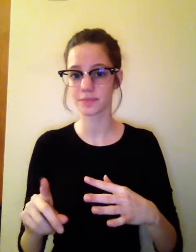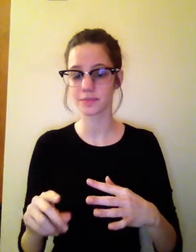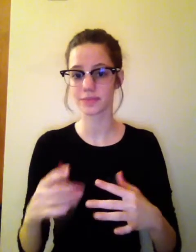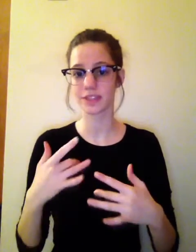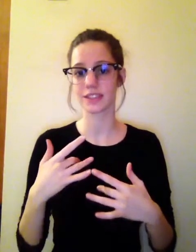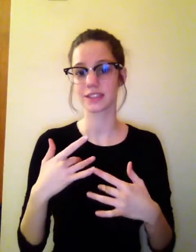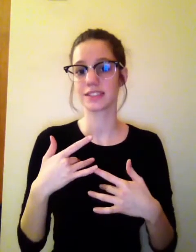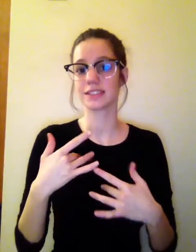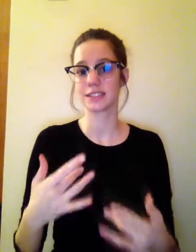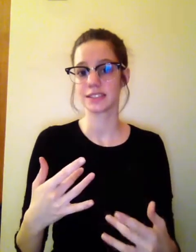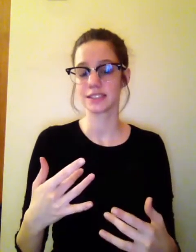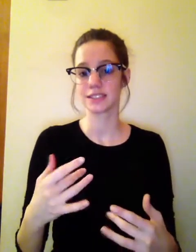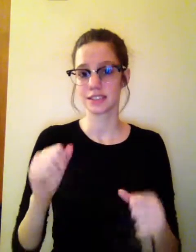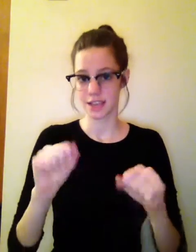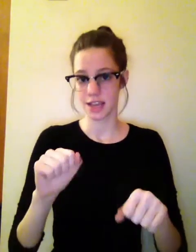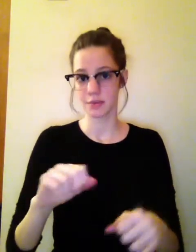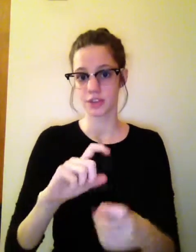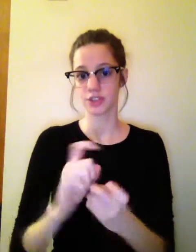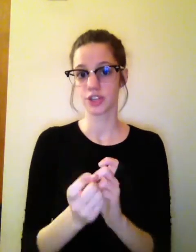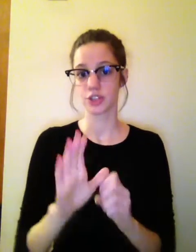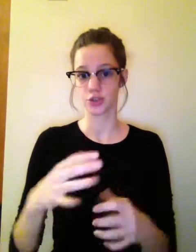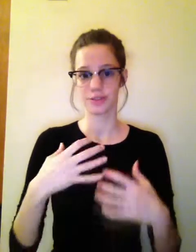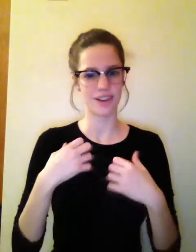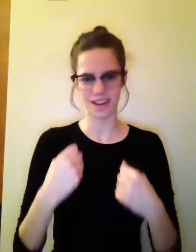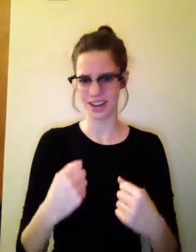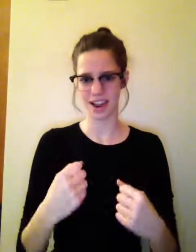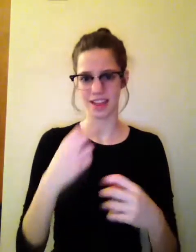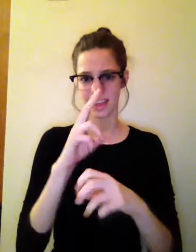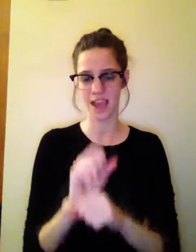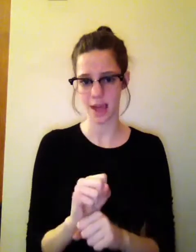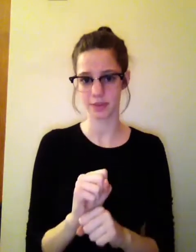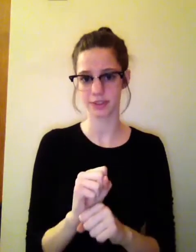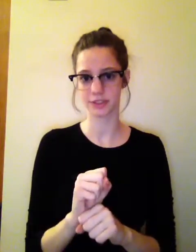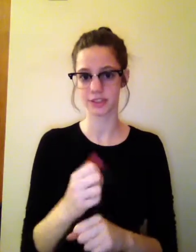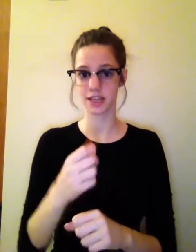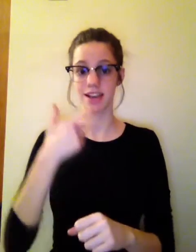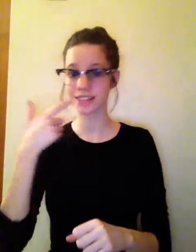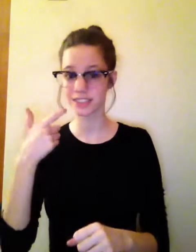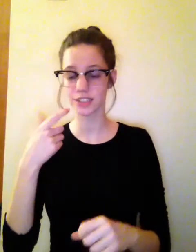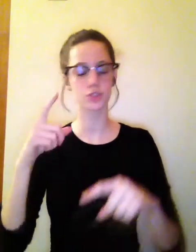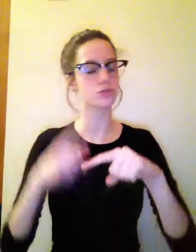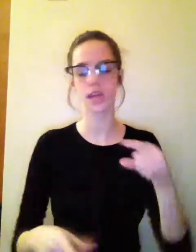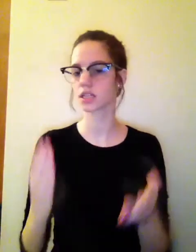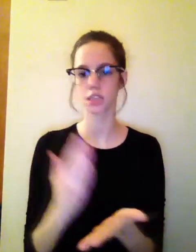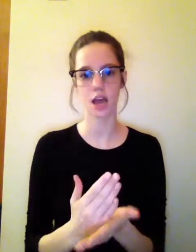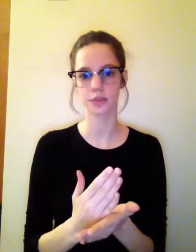unhealthy habits or stop using altogether. Addiction is when you can't stop. Not when it puts your health